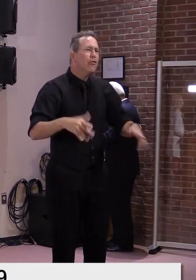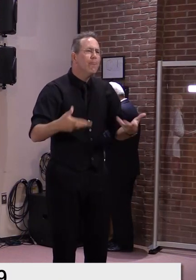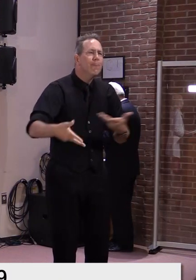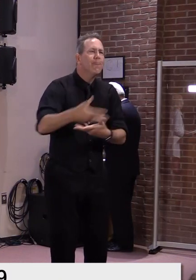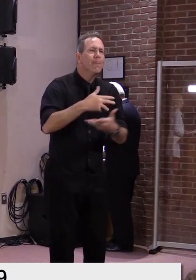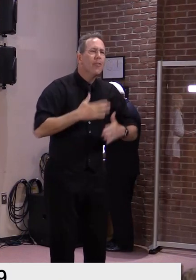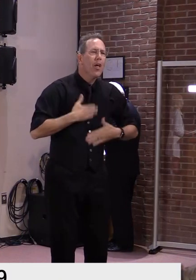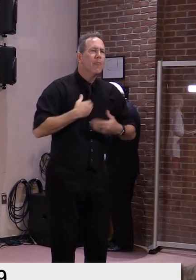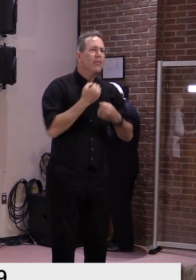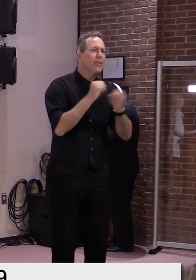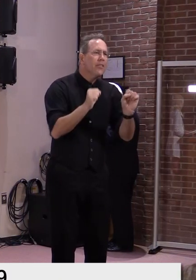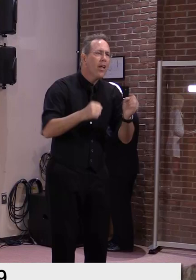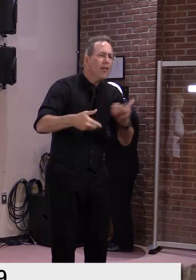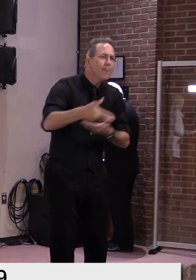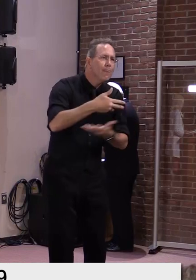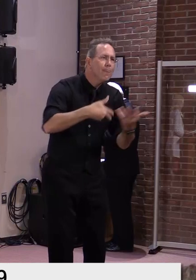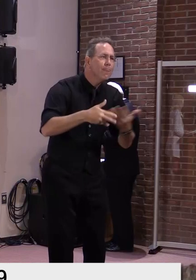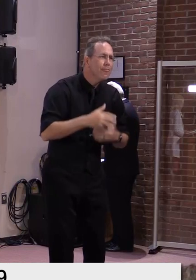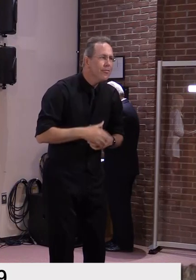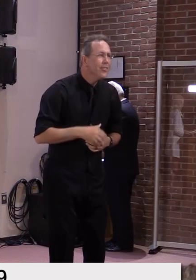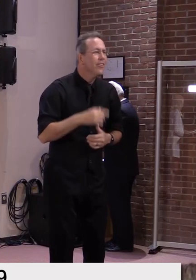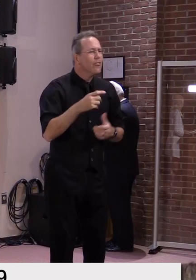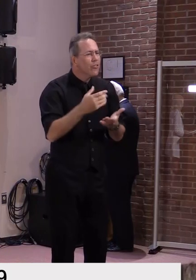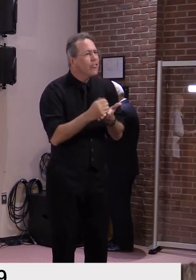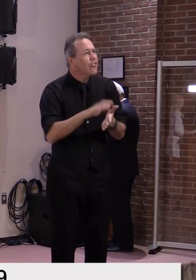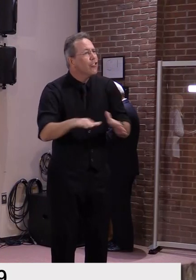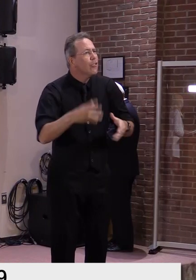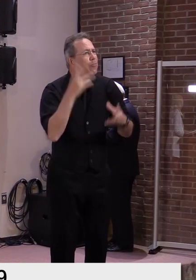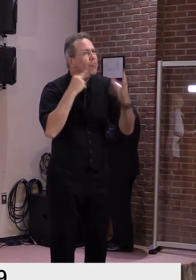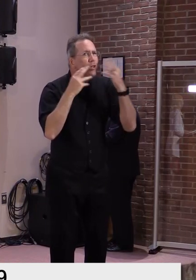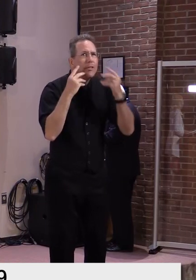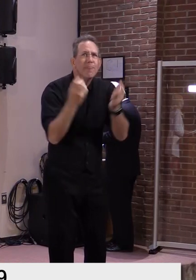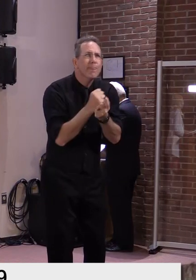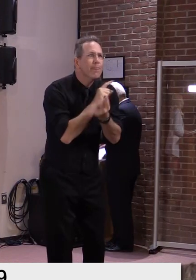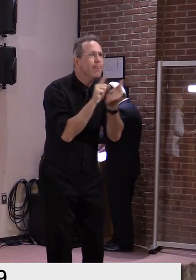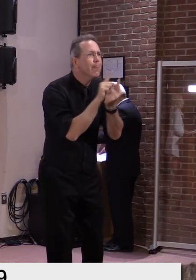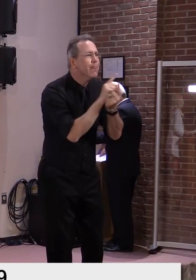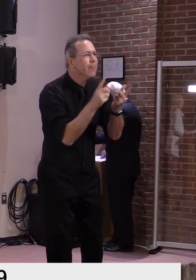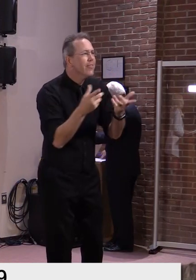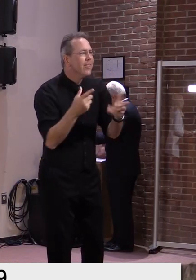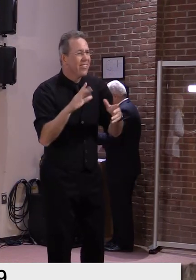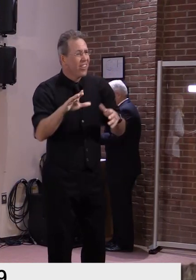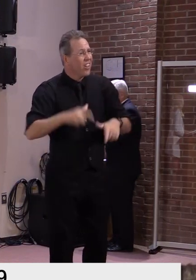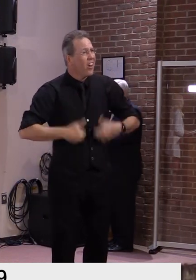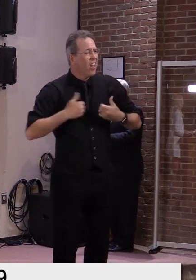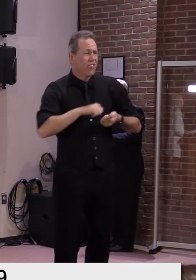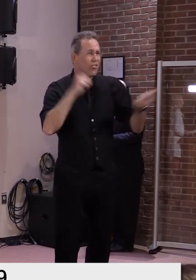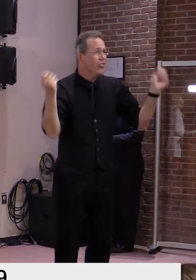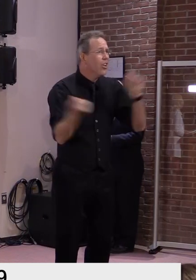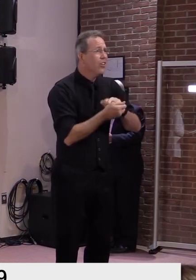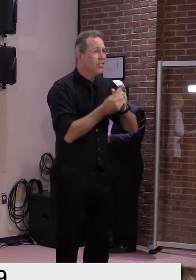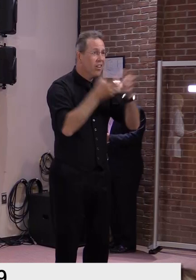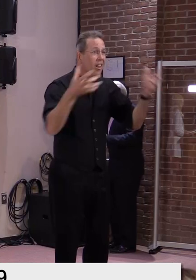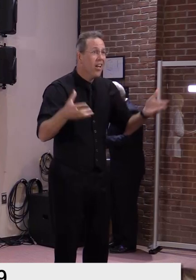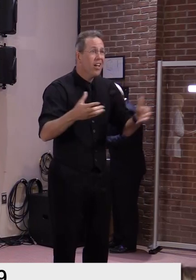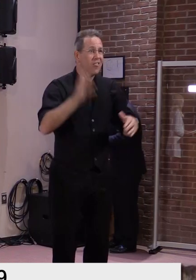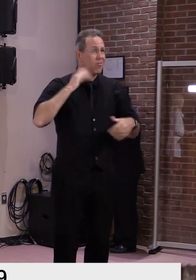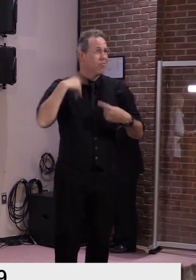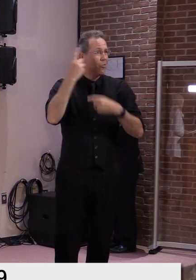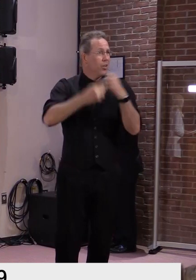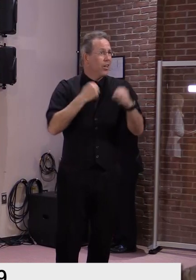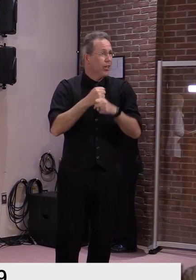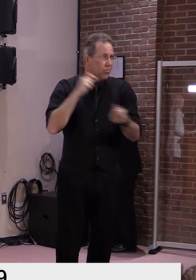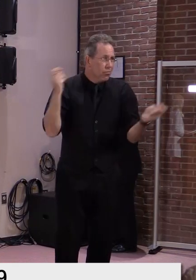have experienced uncertainty and change over the past year. As we move into recovery as a state, it is still